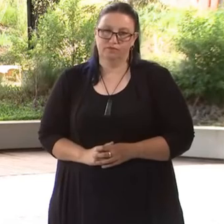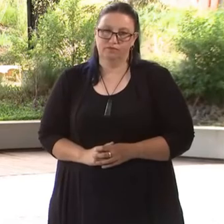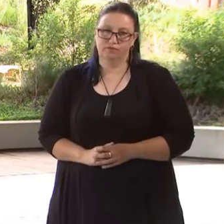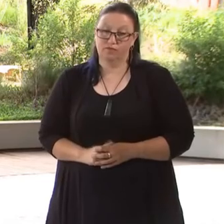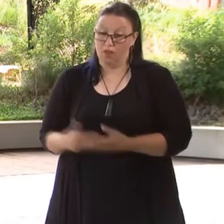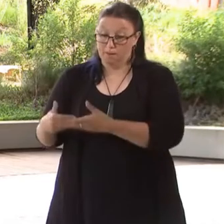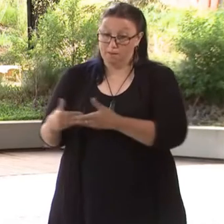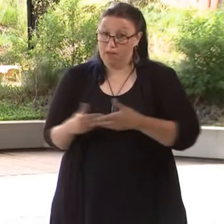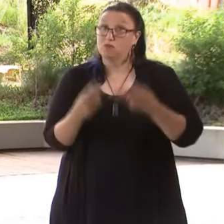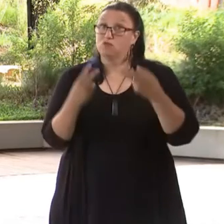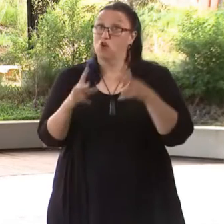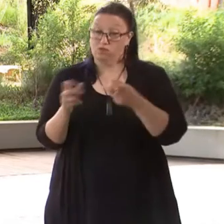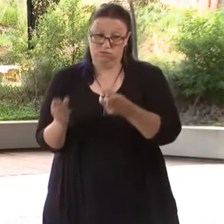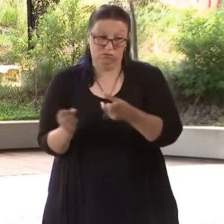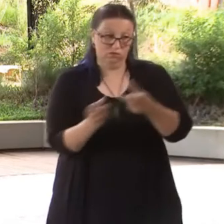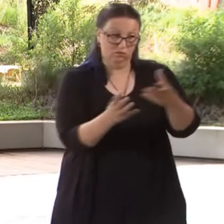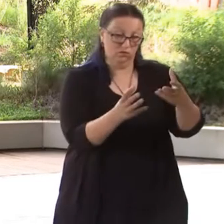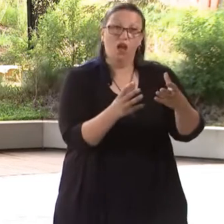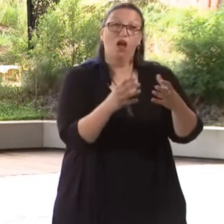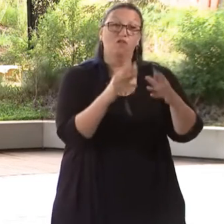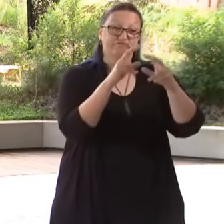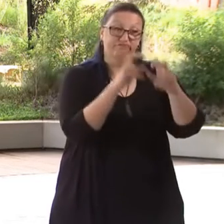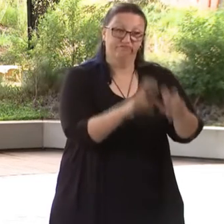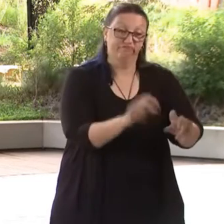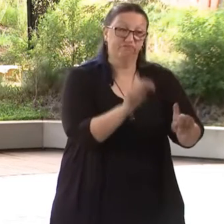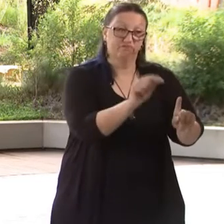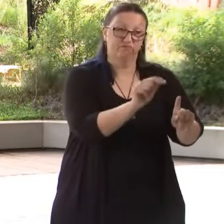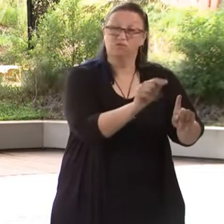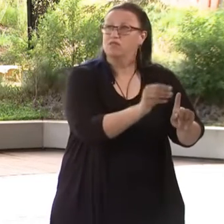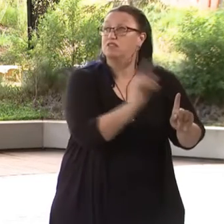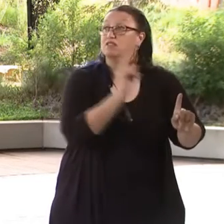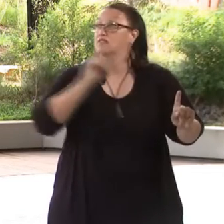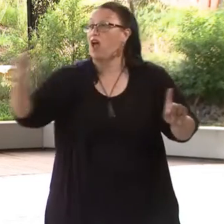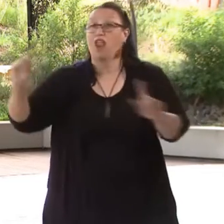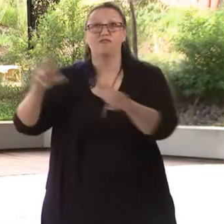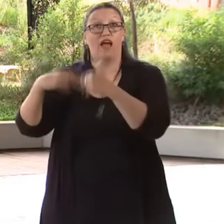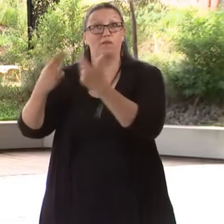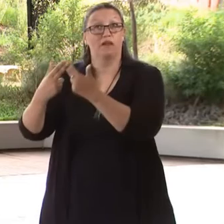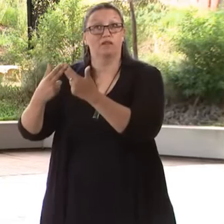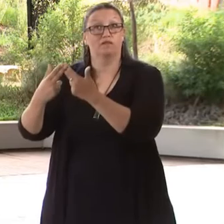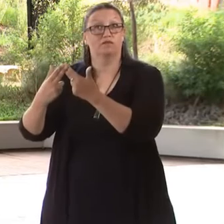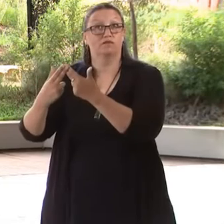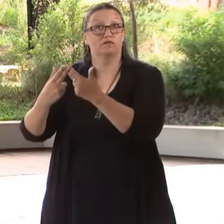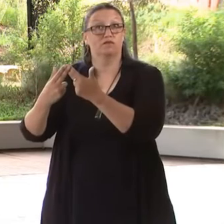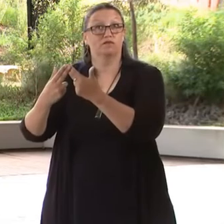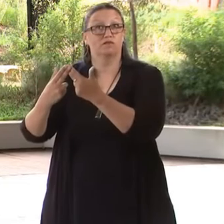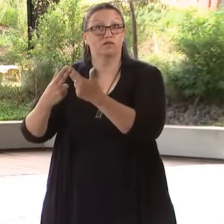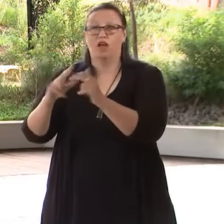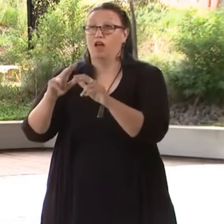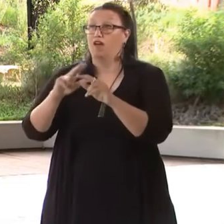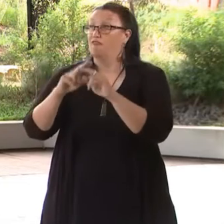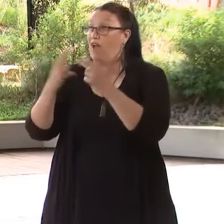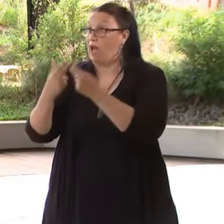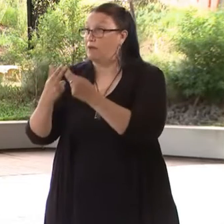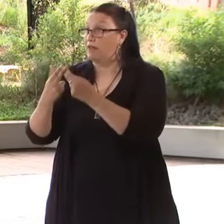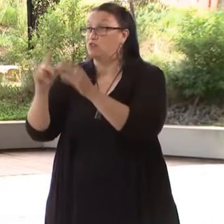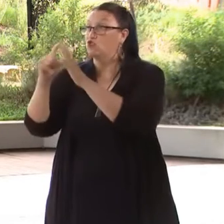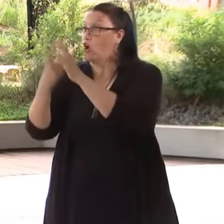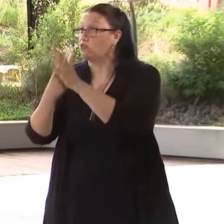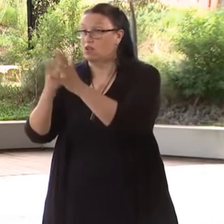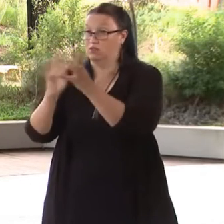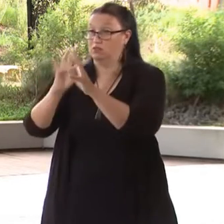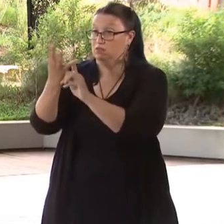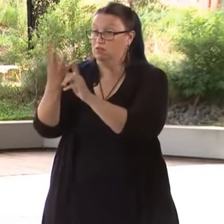will inform the family. The family will have the time to talk to the clinicians about the implications of the